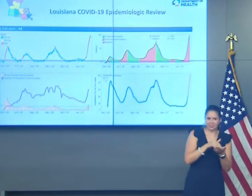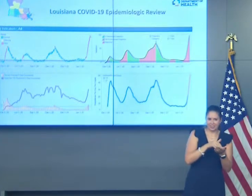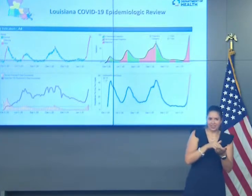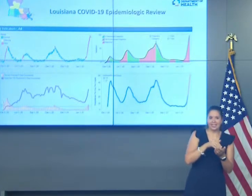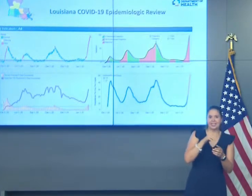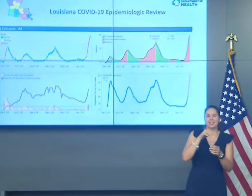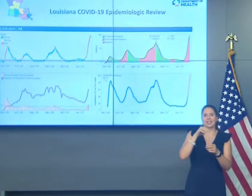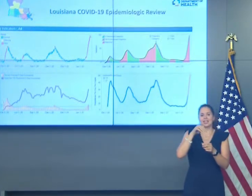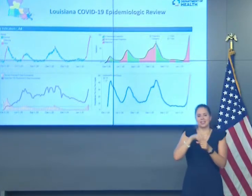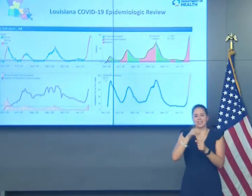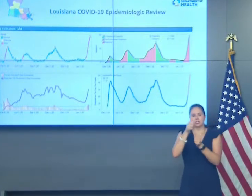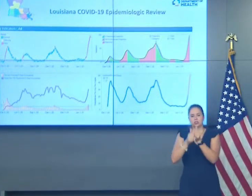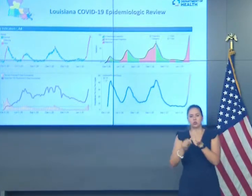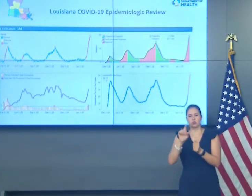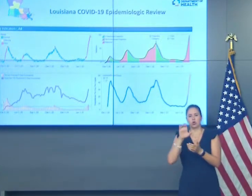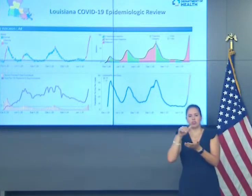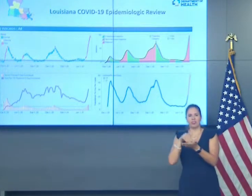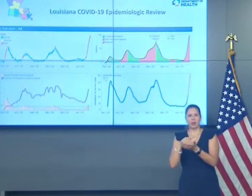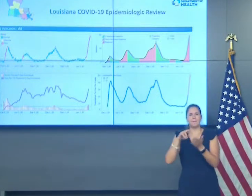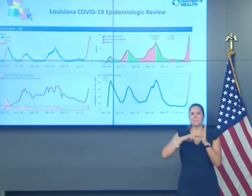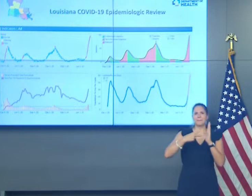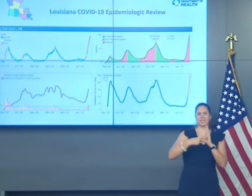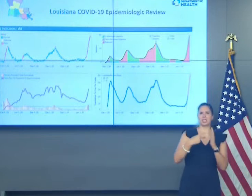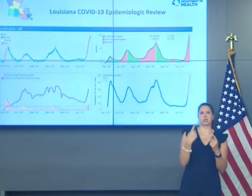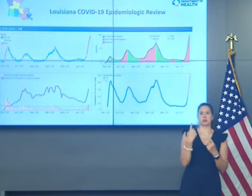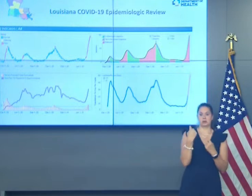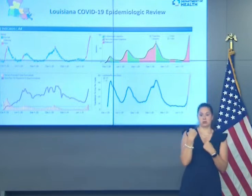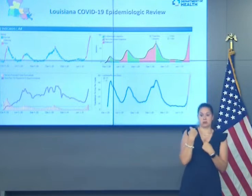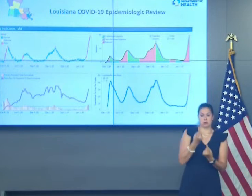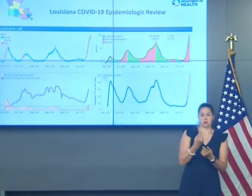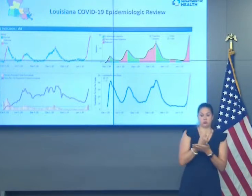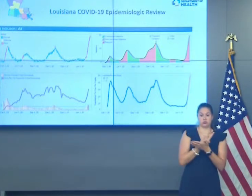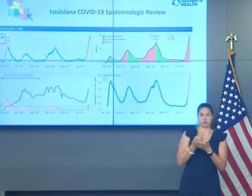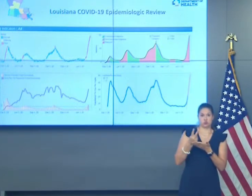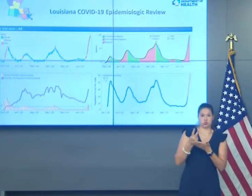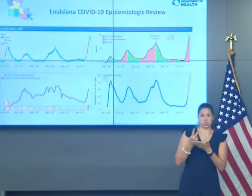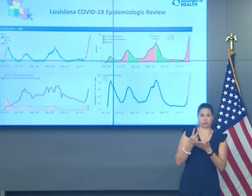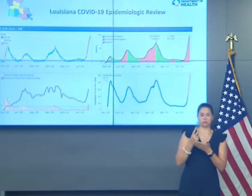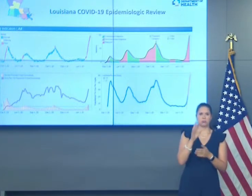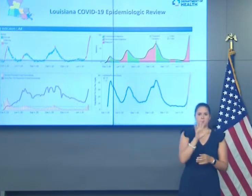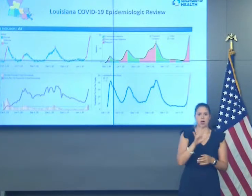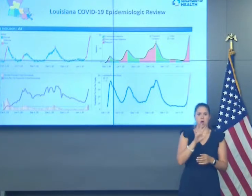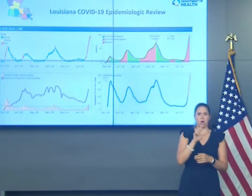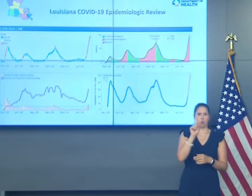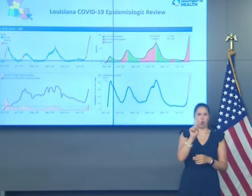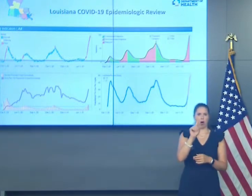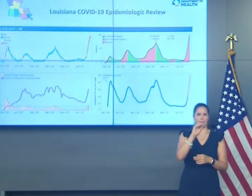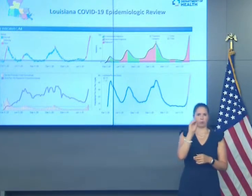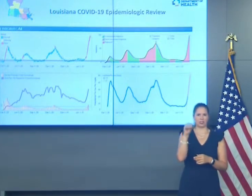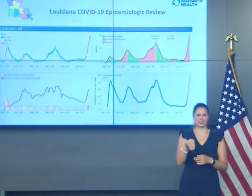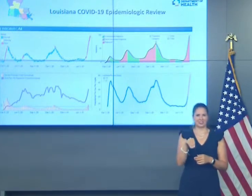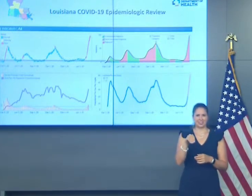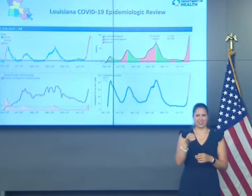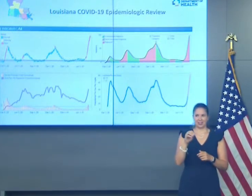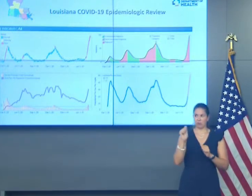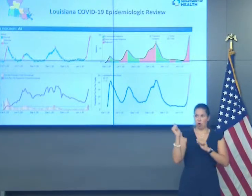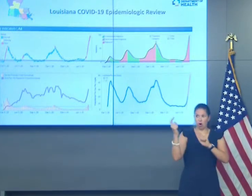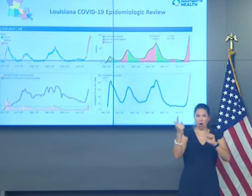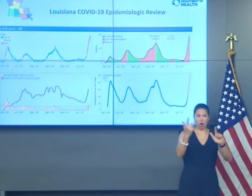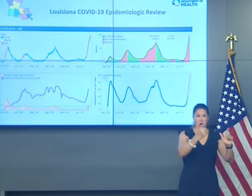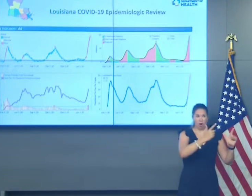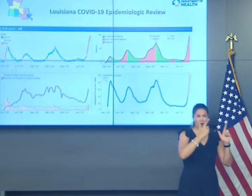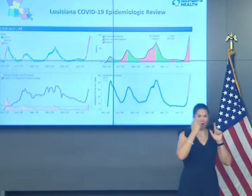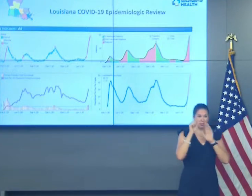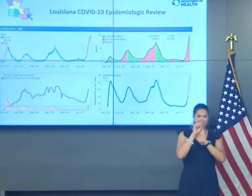100,000 residents. That means that over the past 2 weeks, about 1% of the entire state